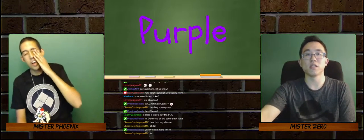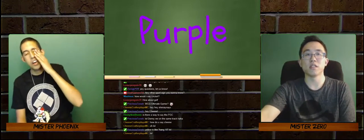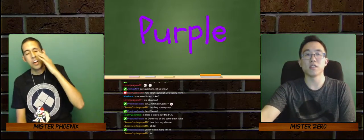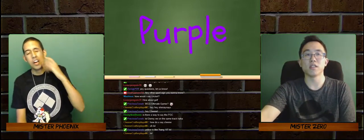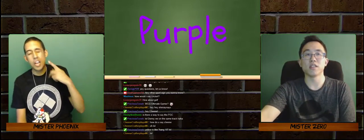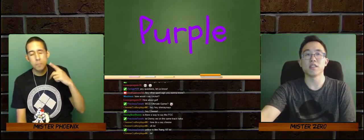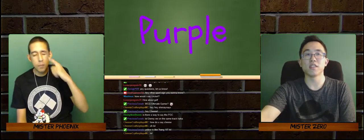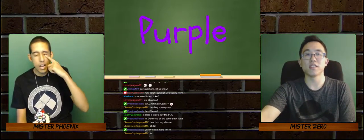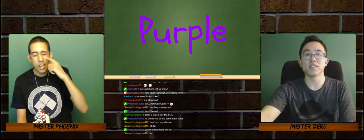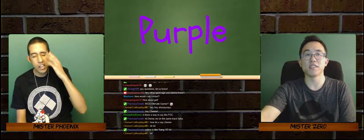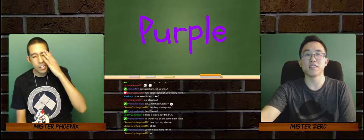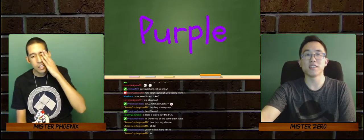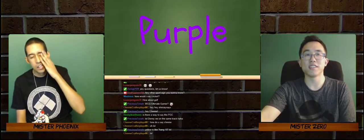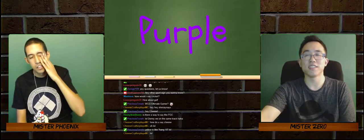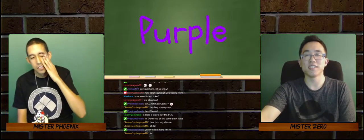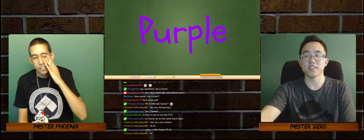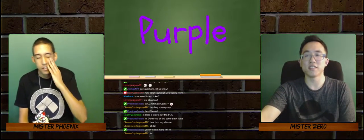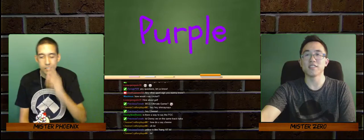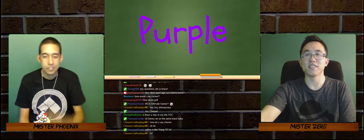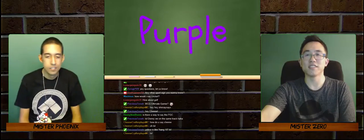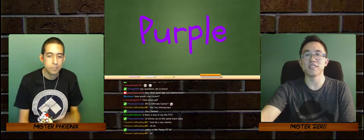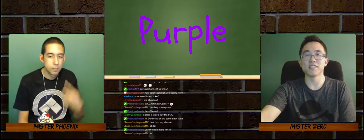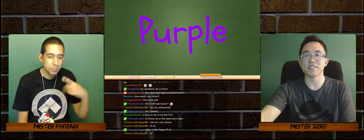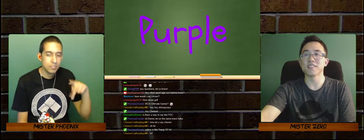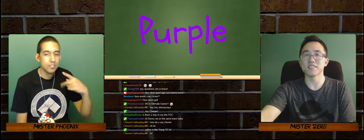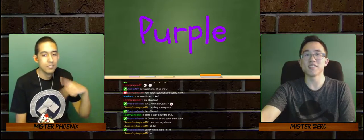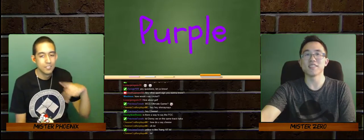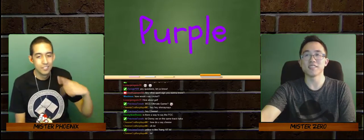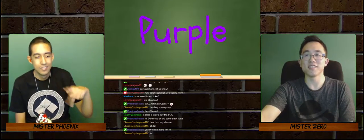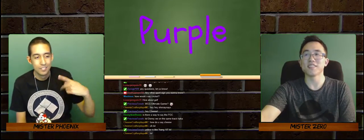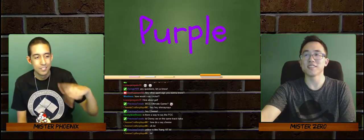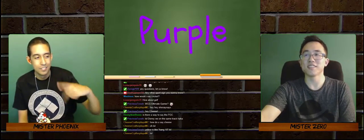Ah, got a purple eye. Purple.